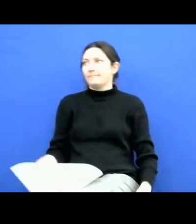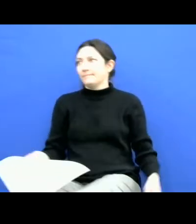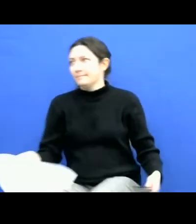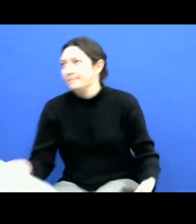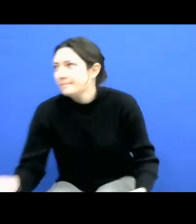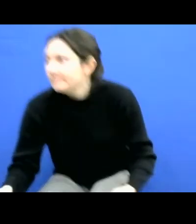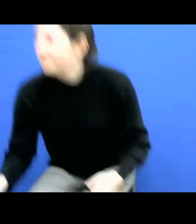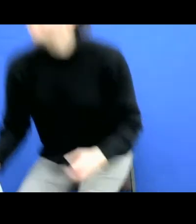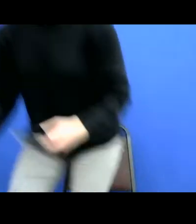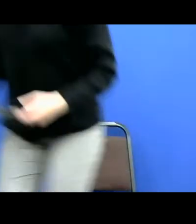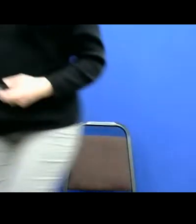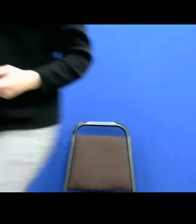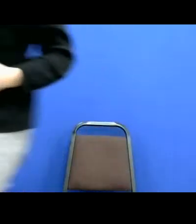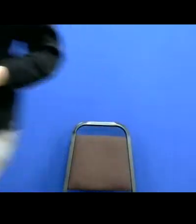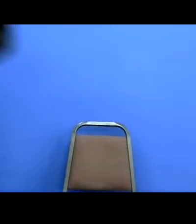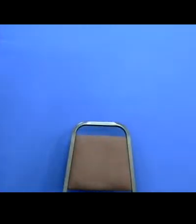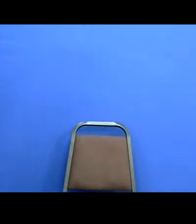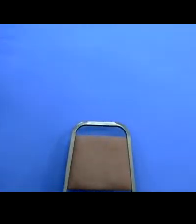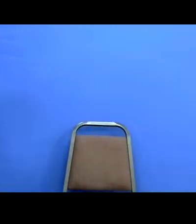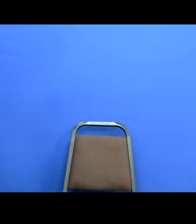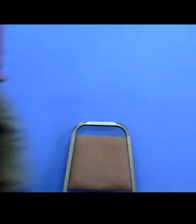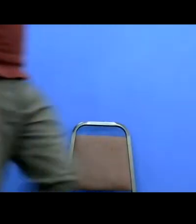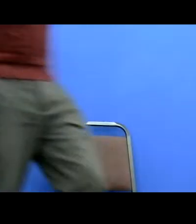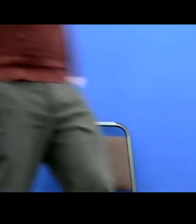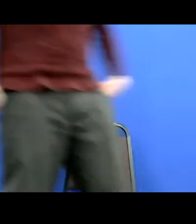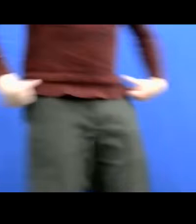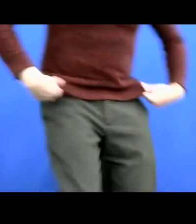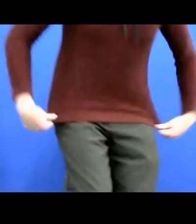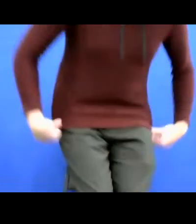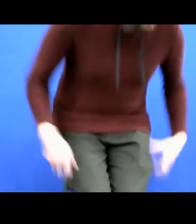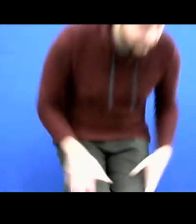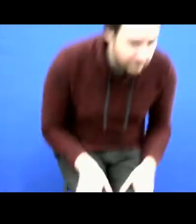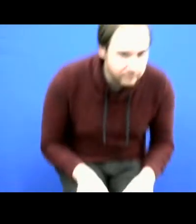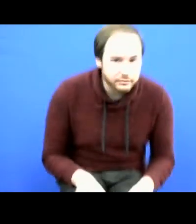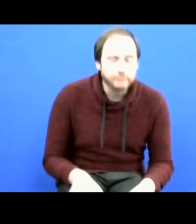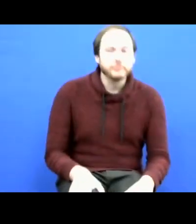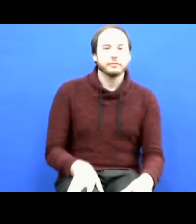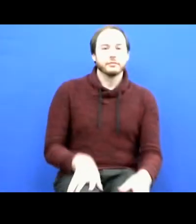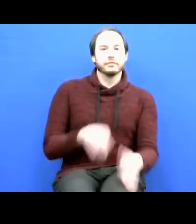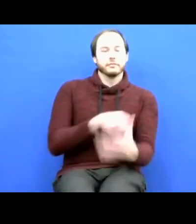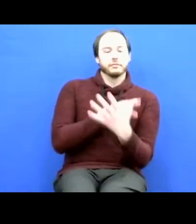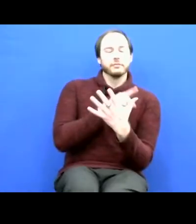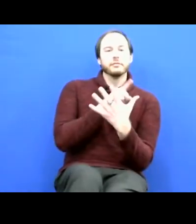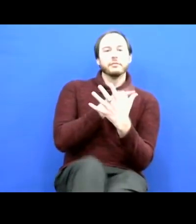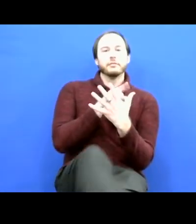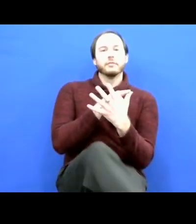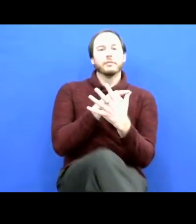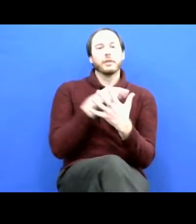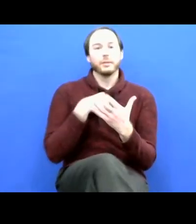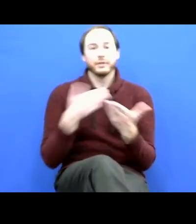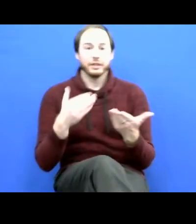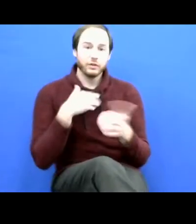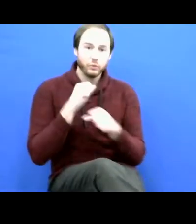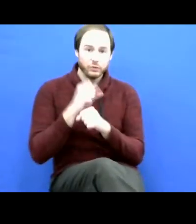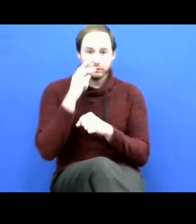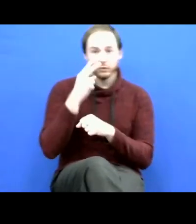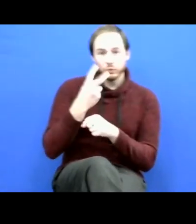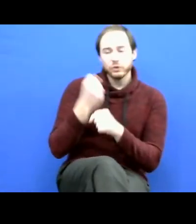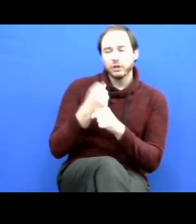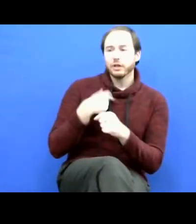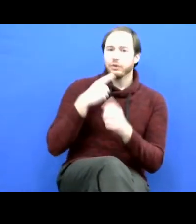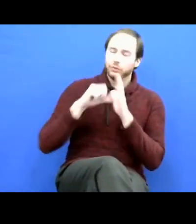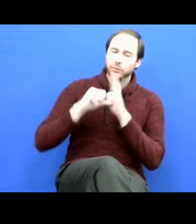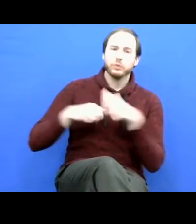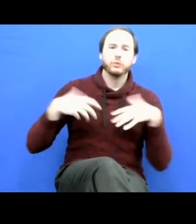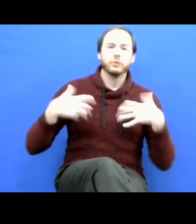Millie, I've been so impressed in the 2 years I've gotten a chance to work with you, and I think